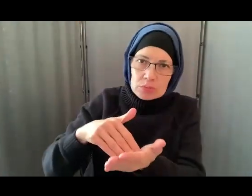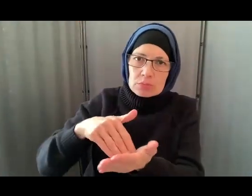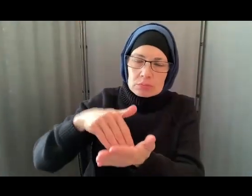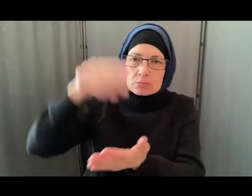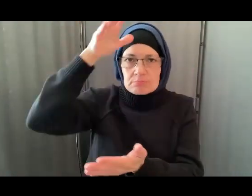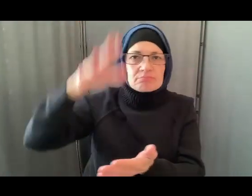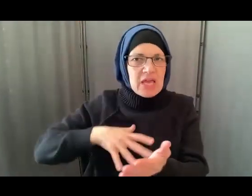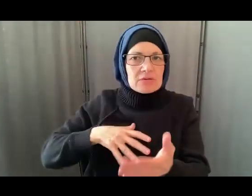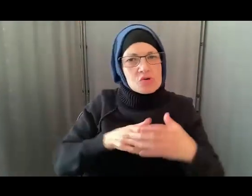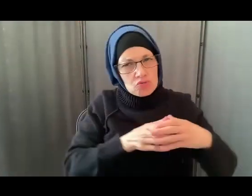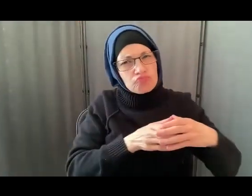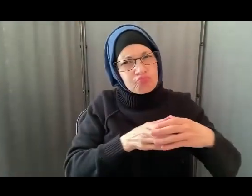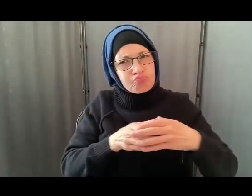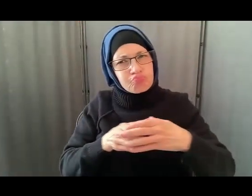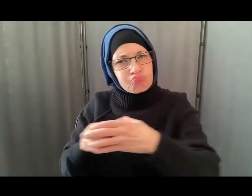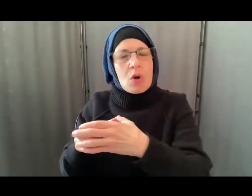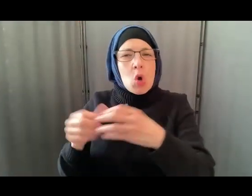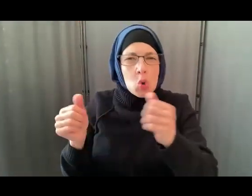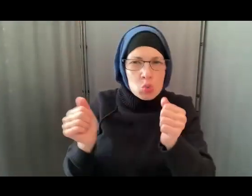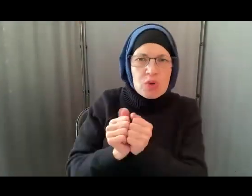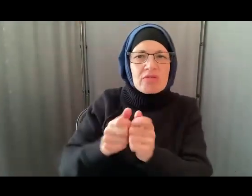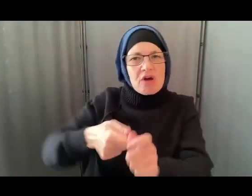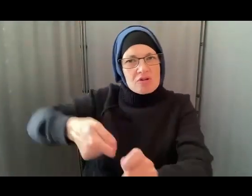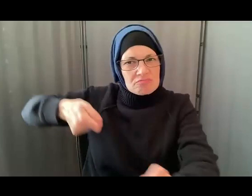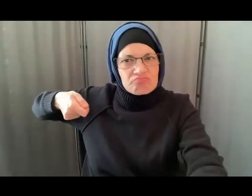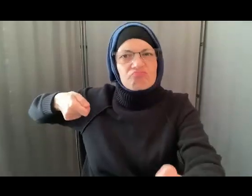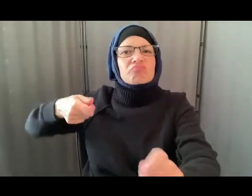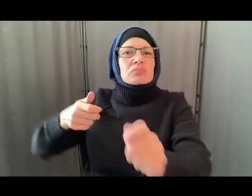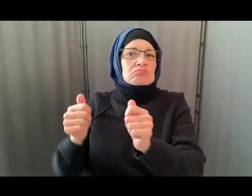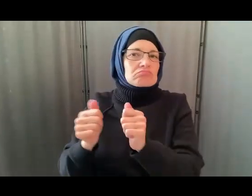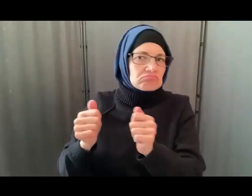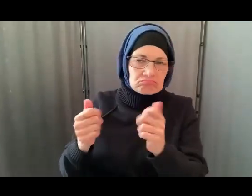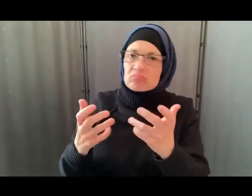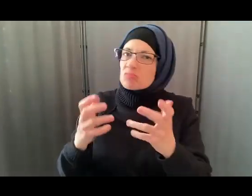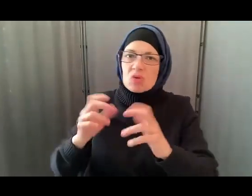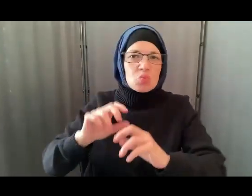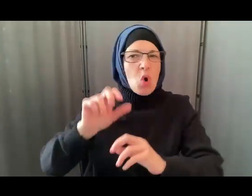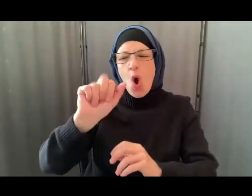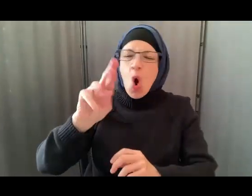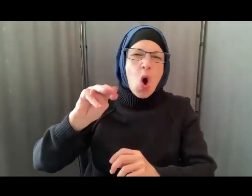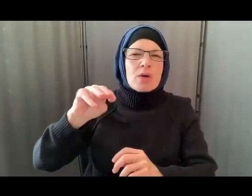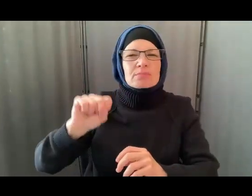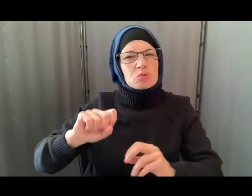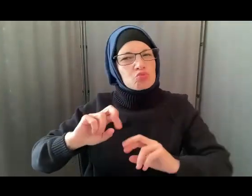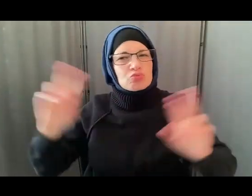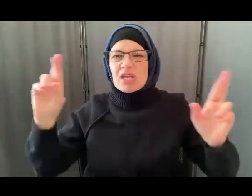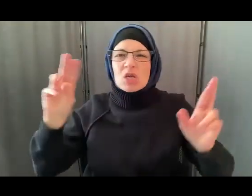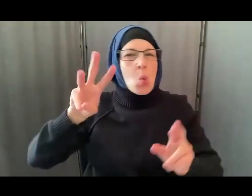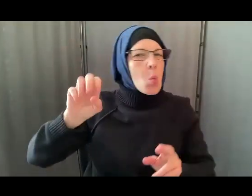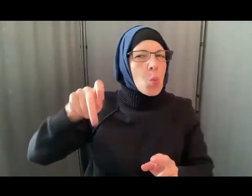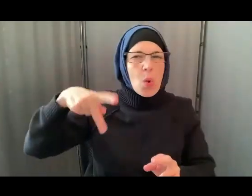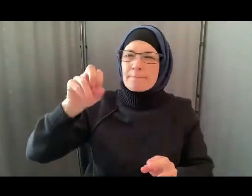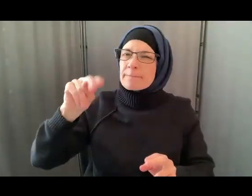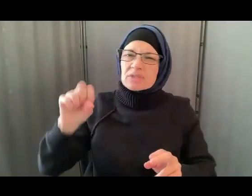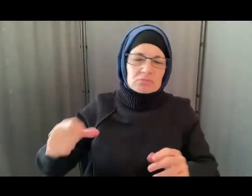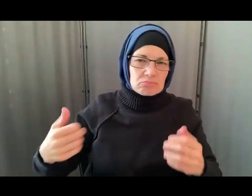They brought their arms with them. Everybody was armed and ready to fight if the pagans were